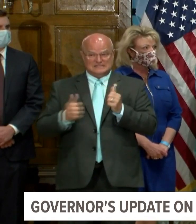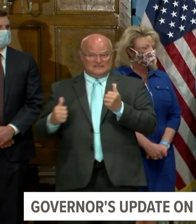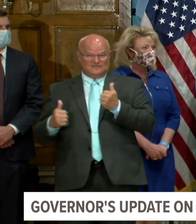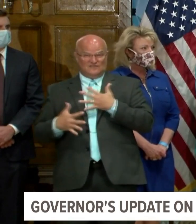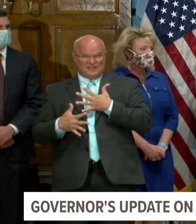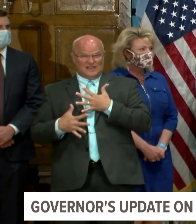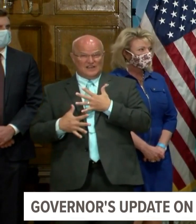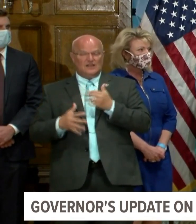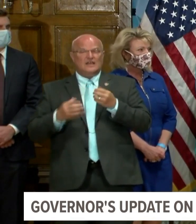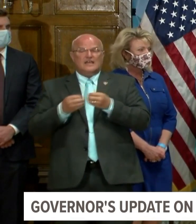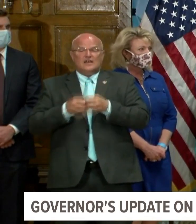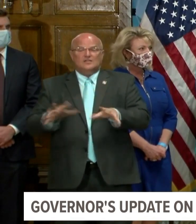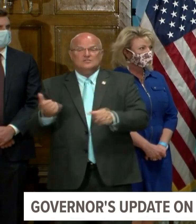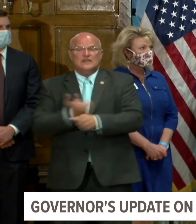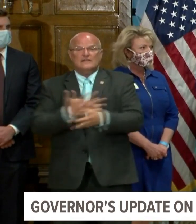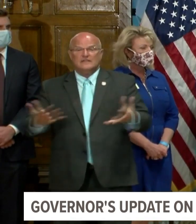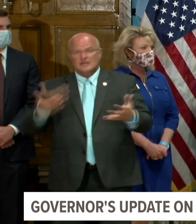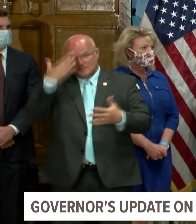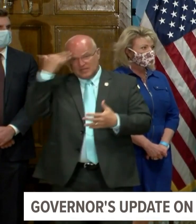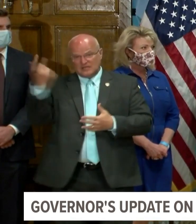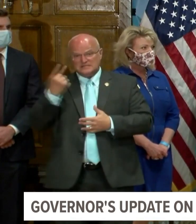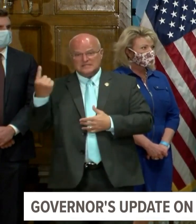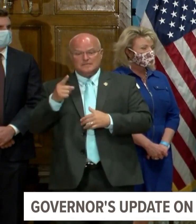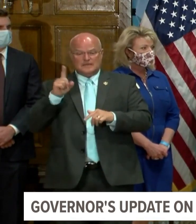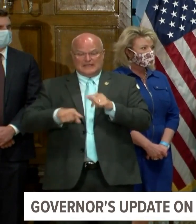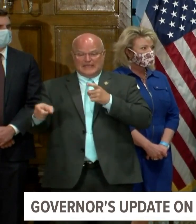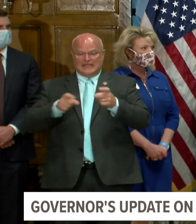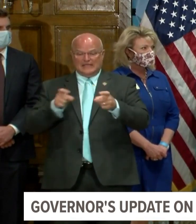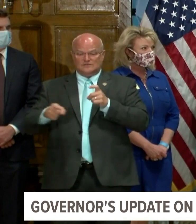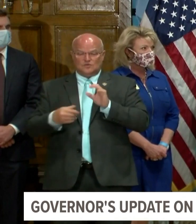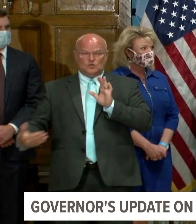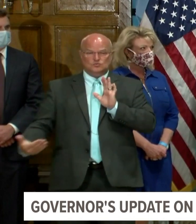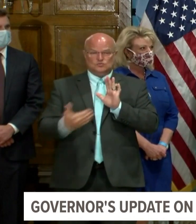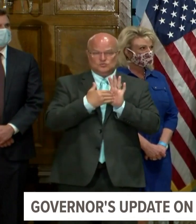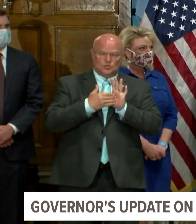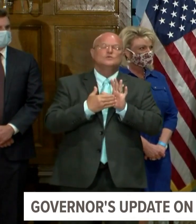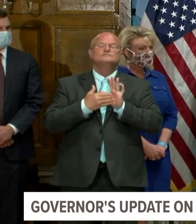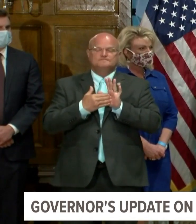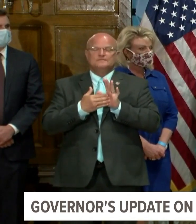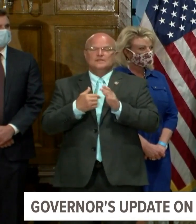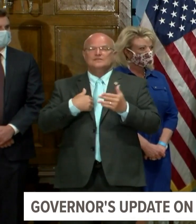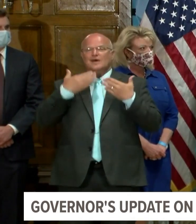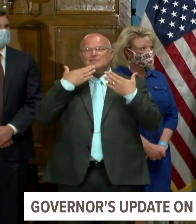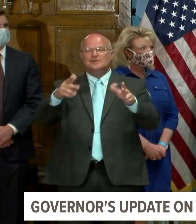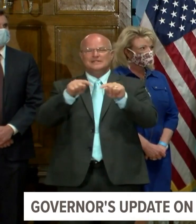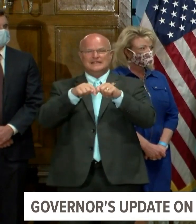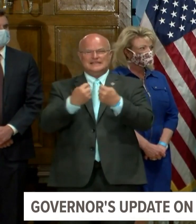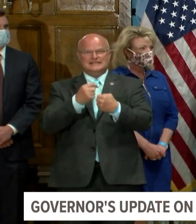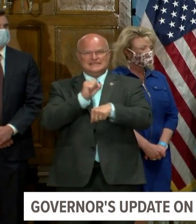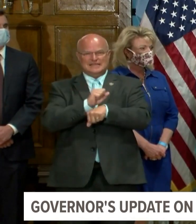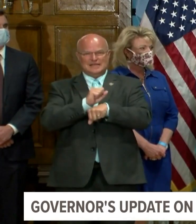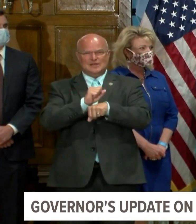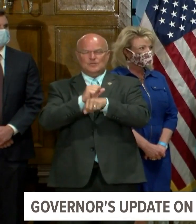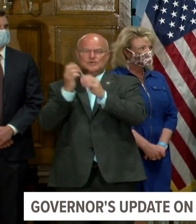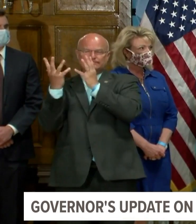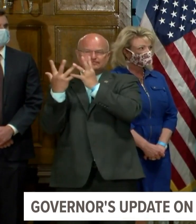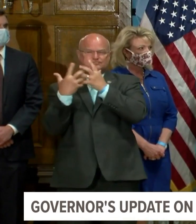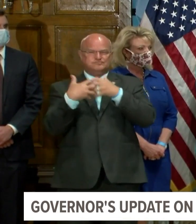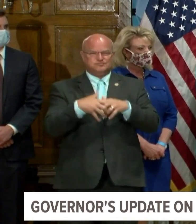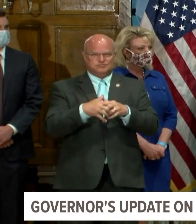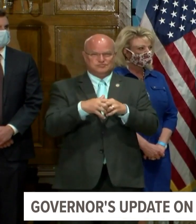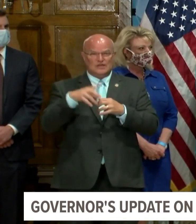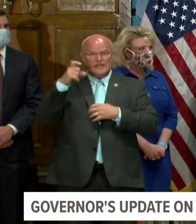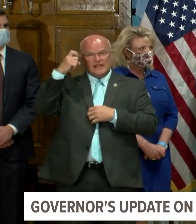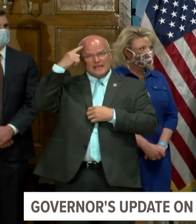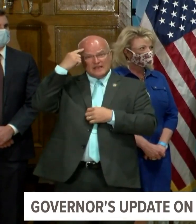fear that they could lose everything because of something beyond their control. And so I appreciate the teamwork that's come into putting this together. I appreciate